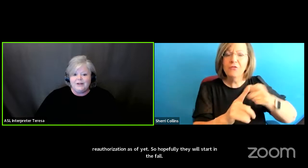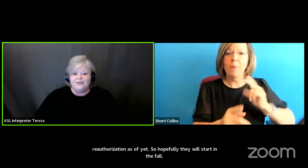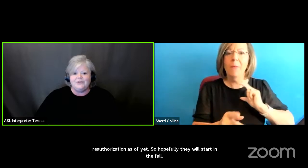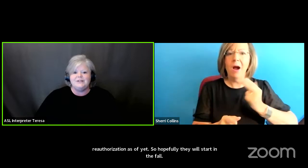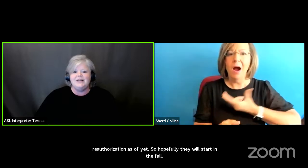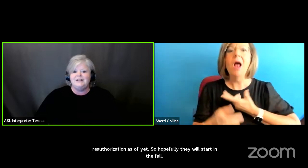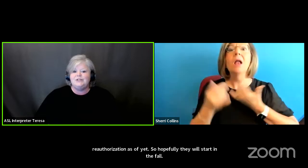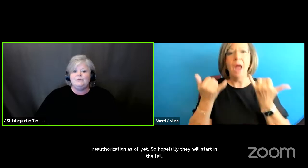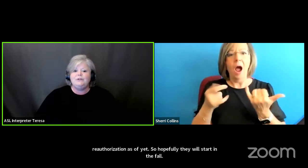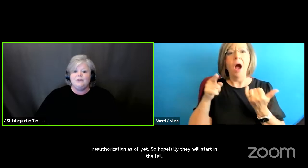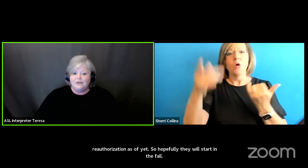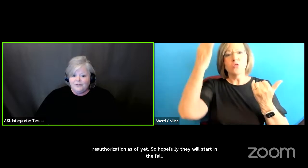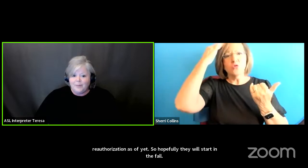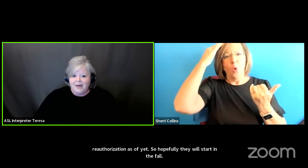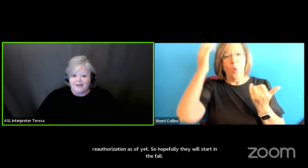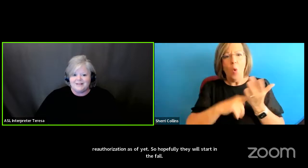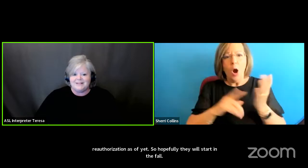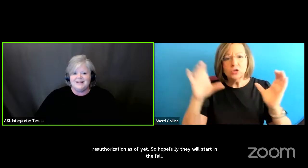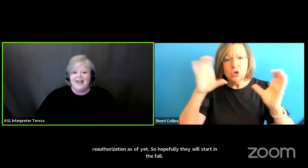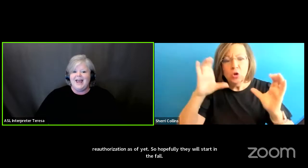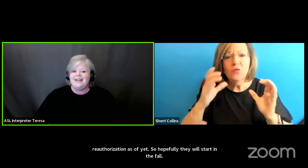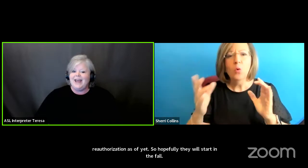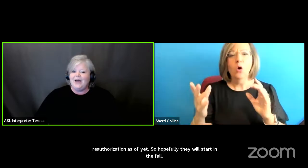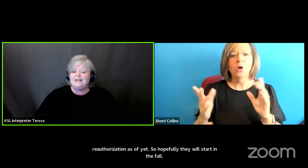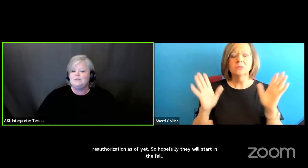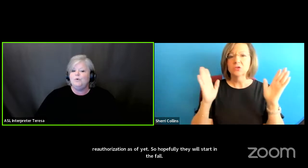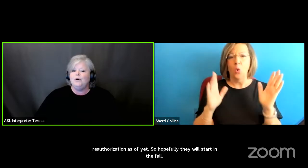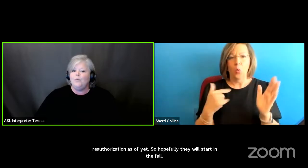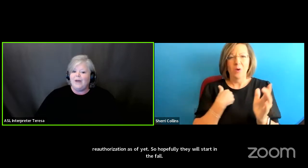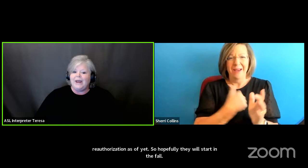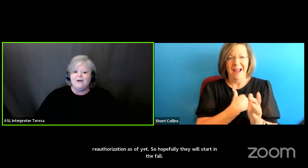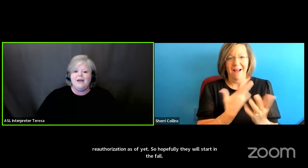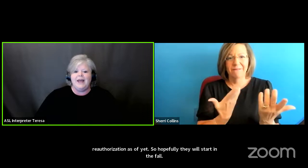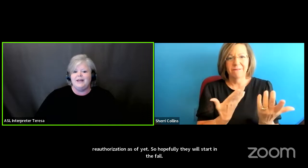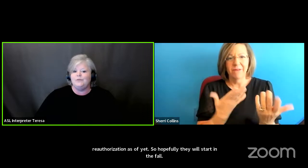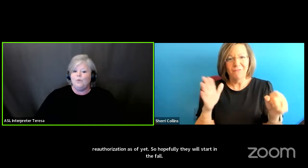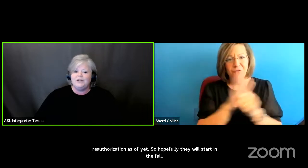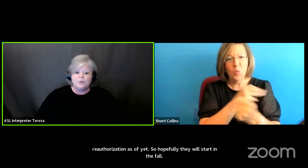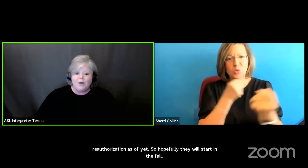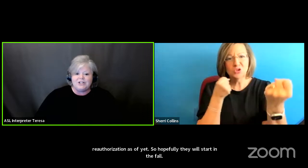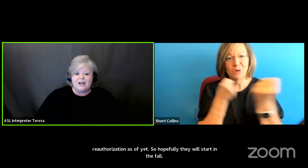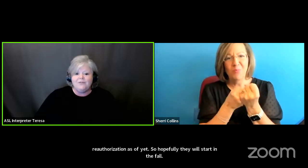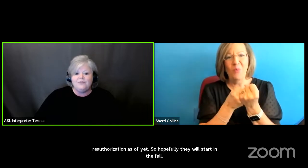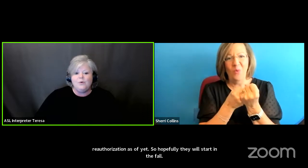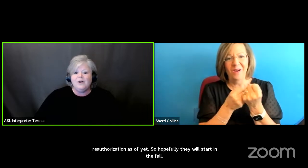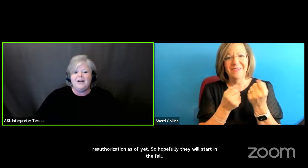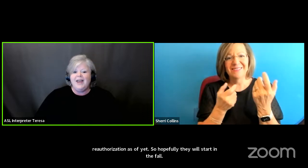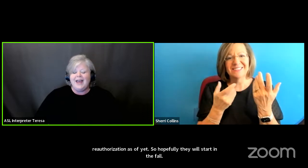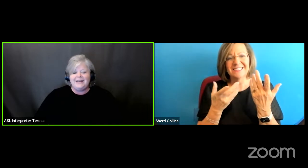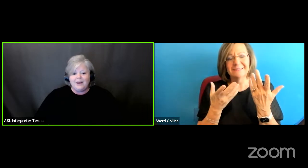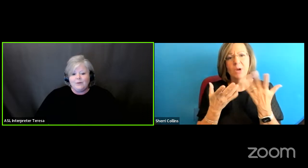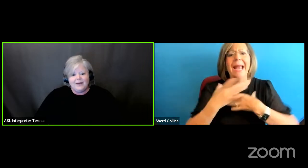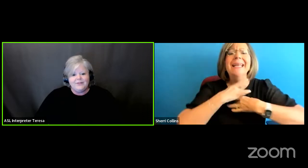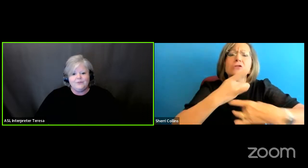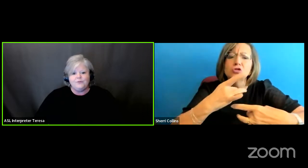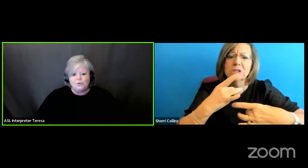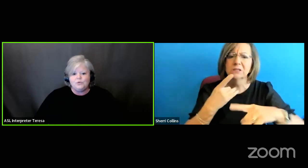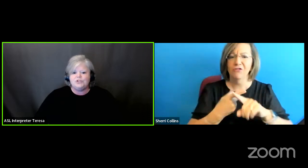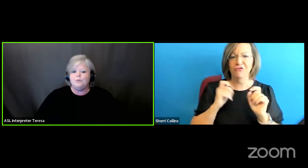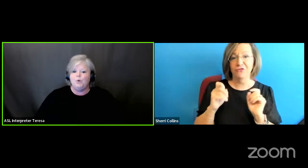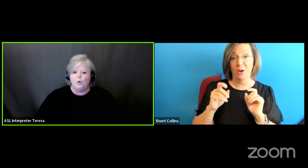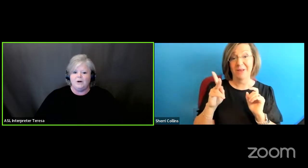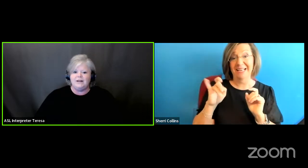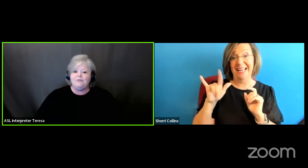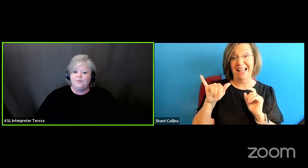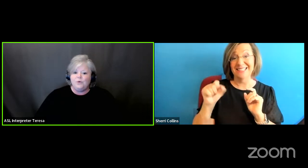quite thrilled to learn from us. And now he is more aware and what to watch out for. And now we have that